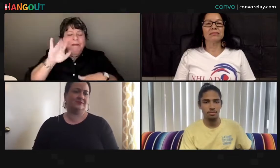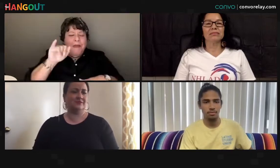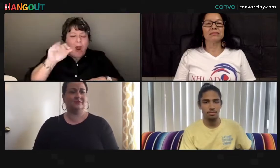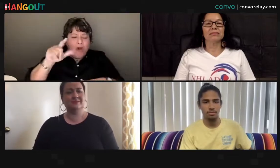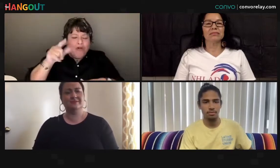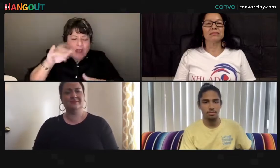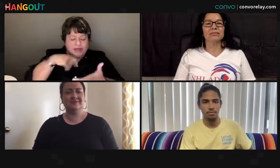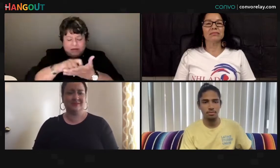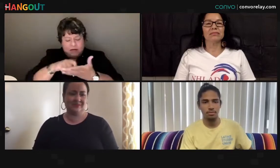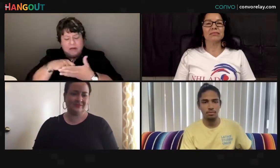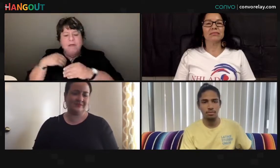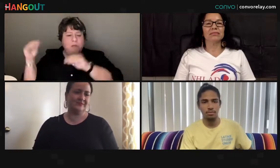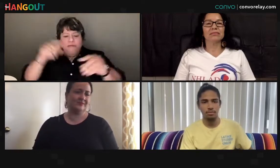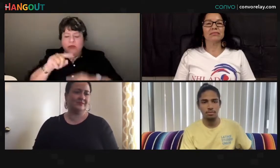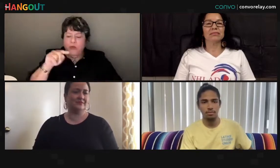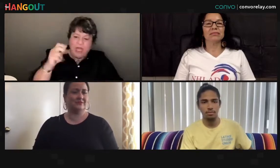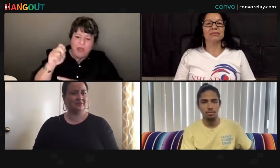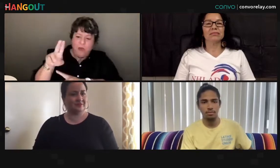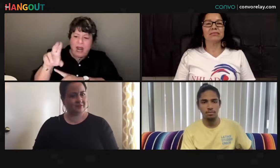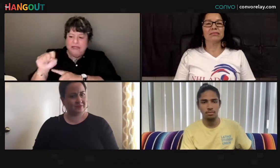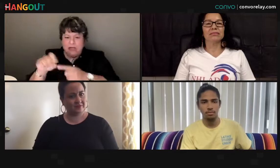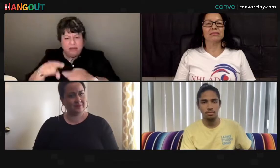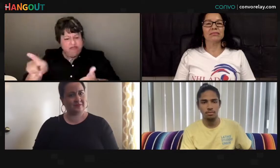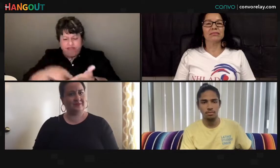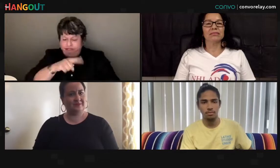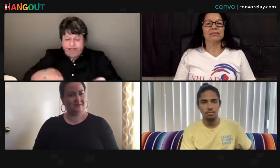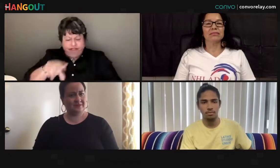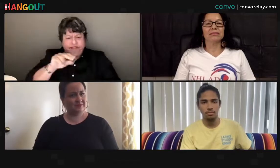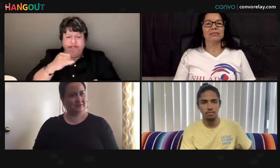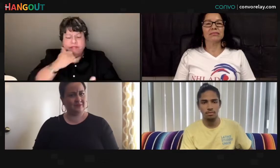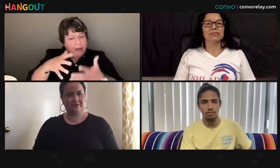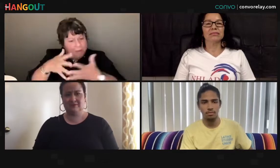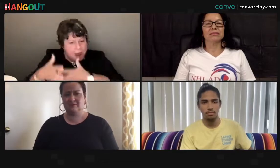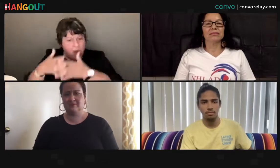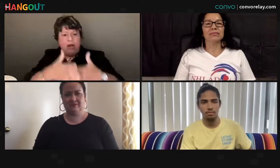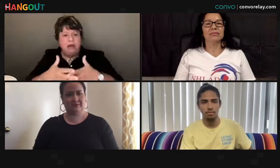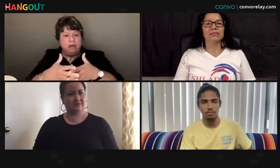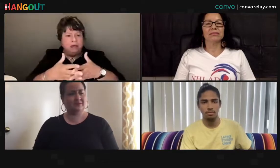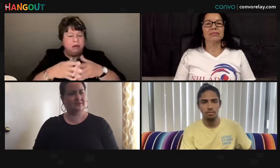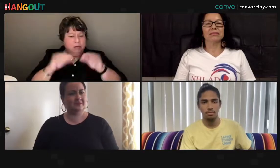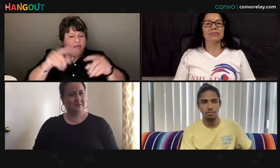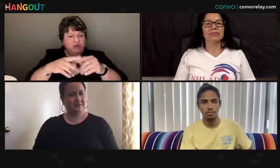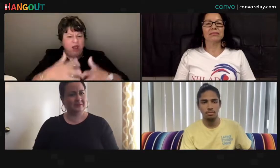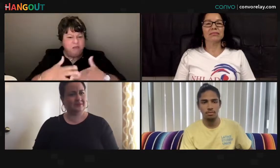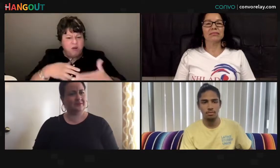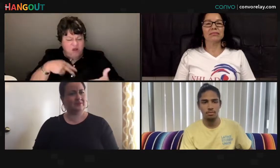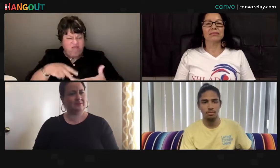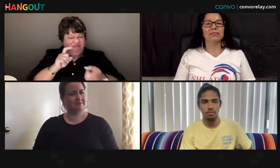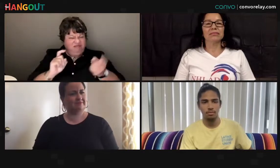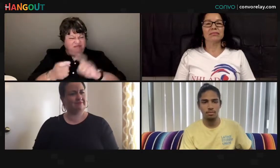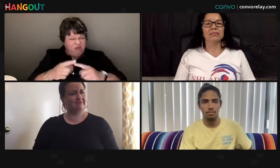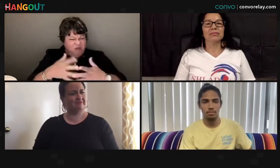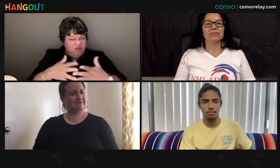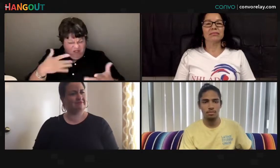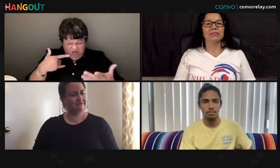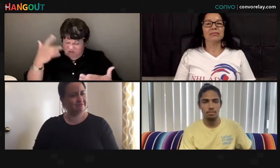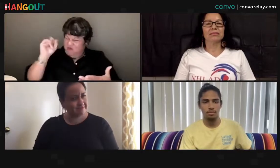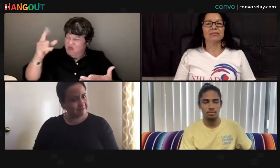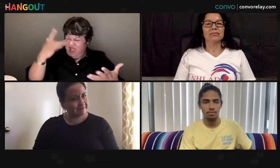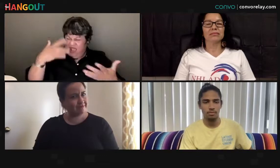US, right, I was I moved to the US and I would put that in my writing and people were like, "No, you moved to America."